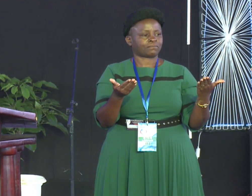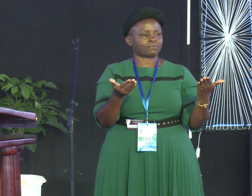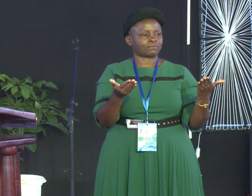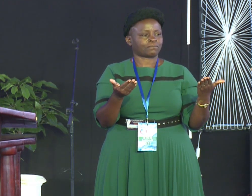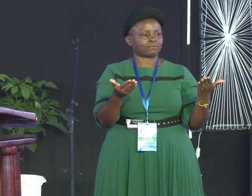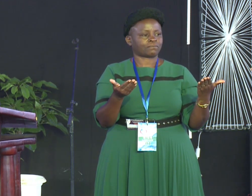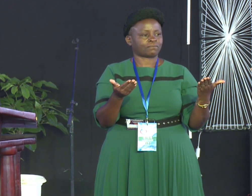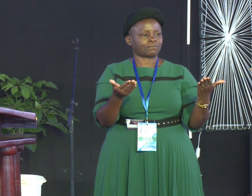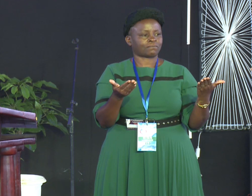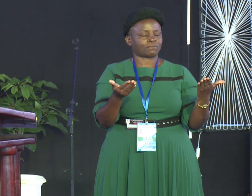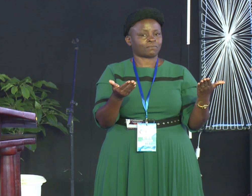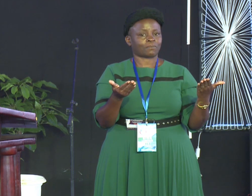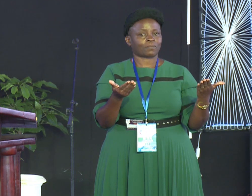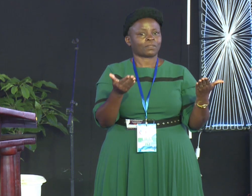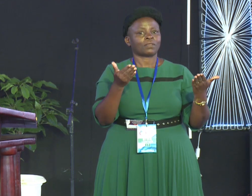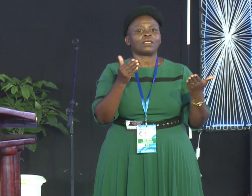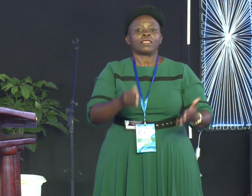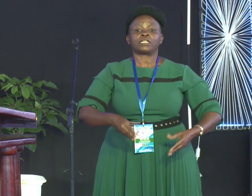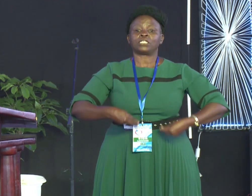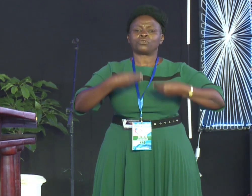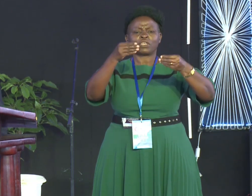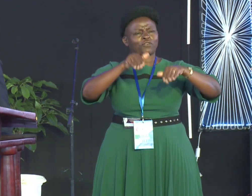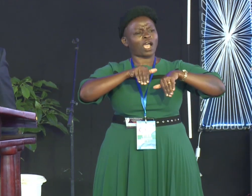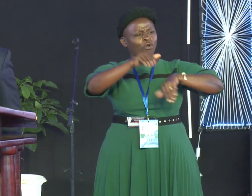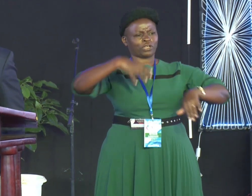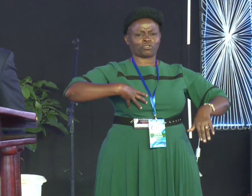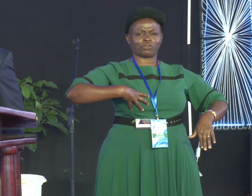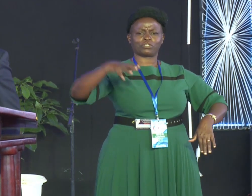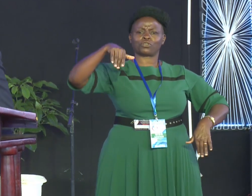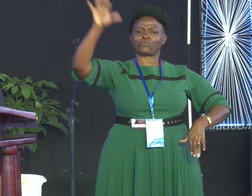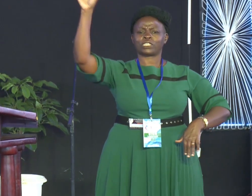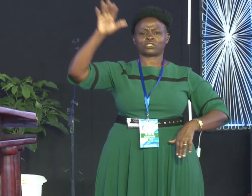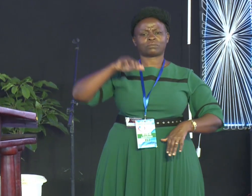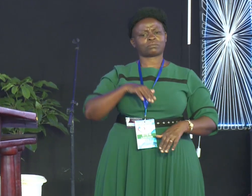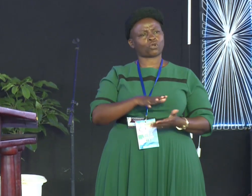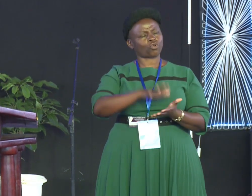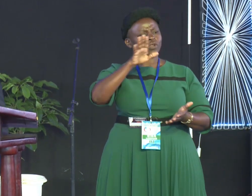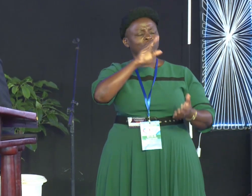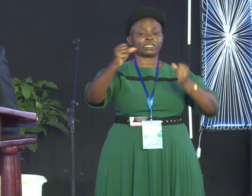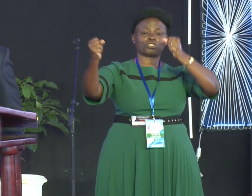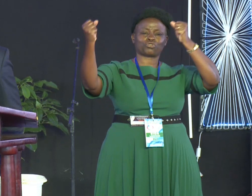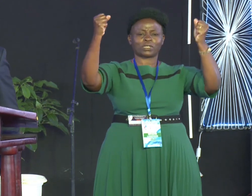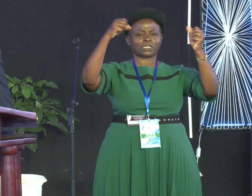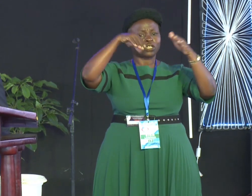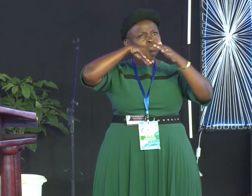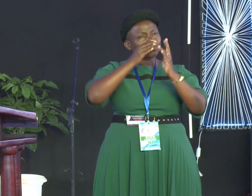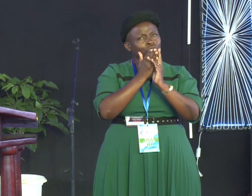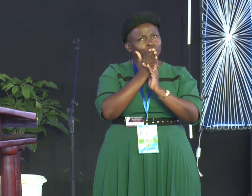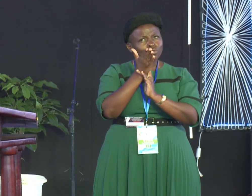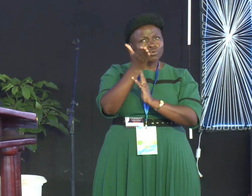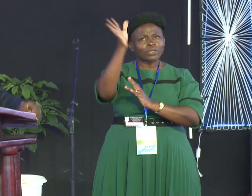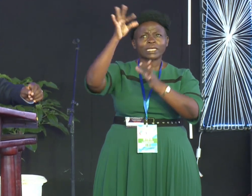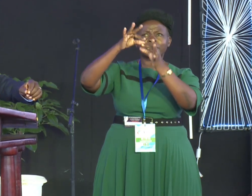kwe kijja erinnya. That he would grant you according to the riches of his glory to be strengthened with might through his spirit in the inner